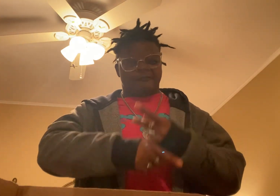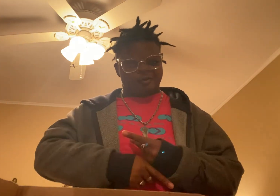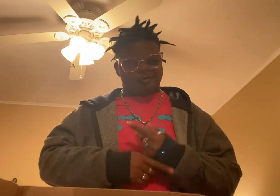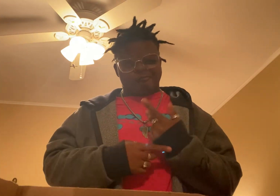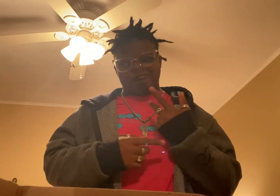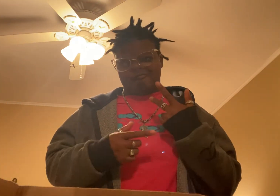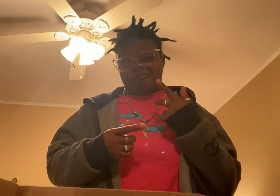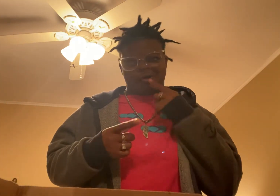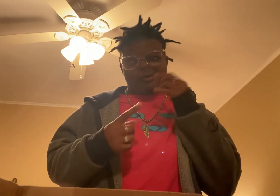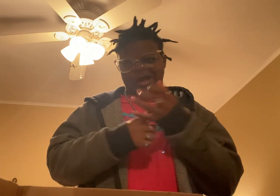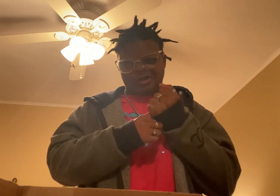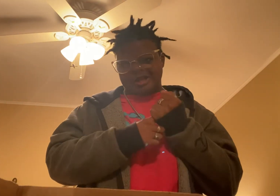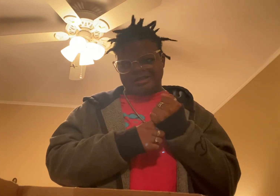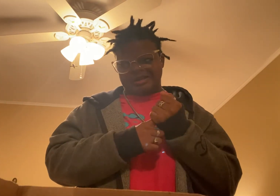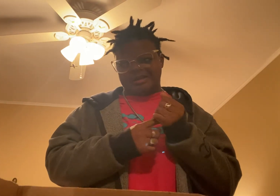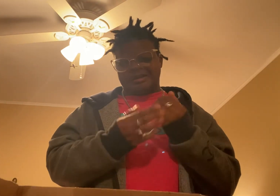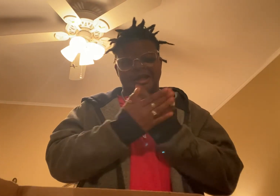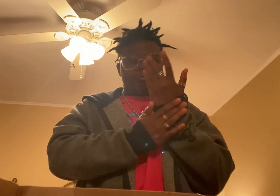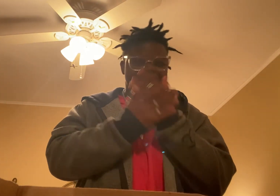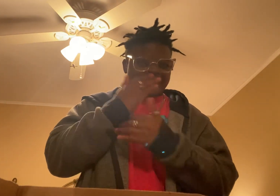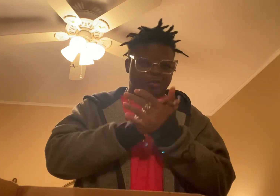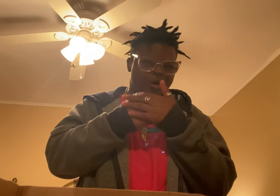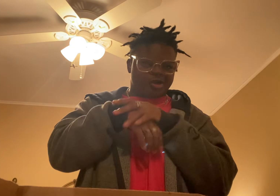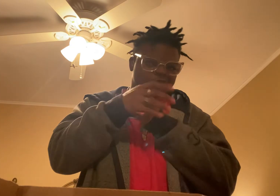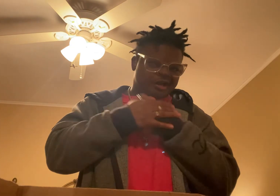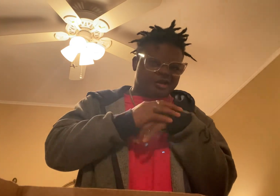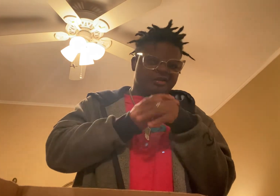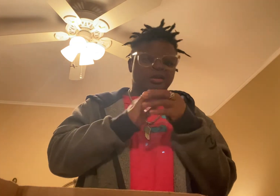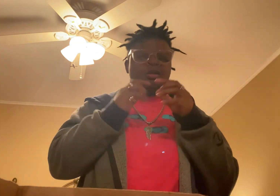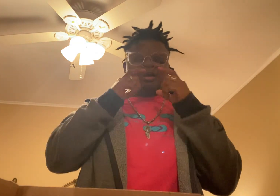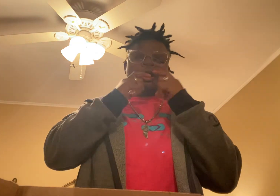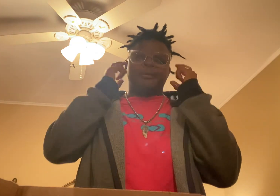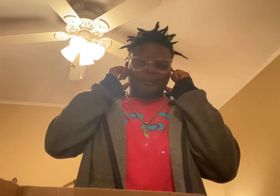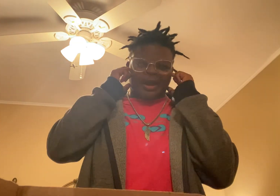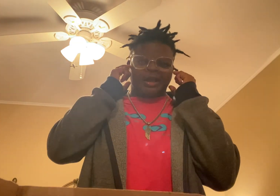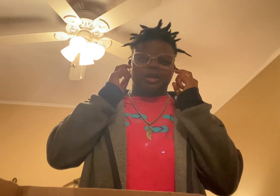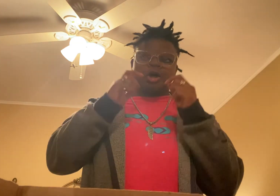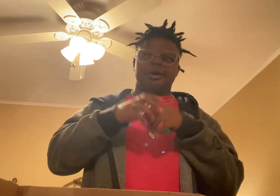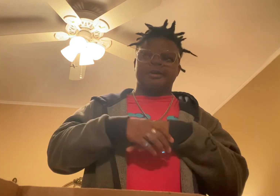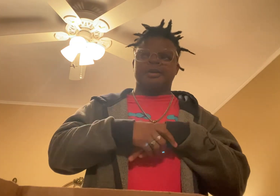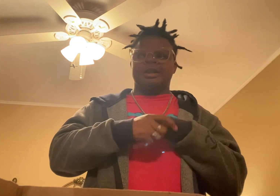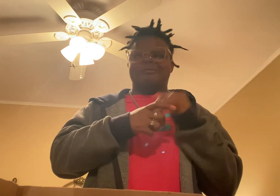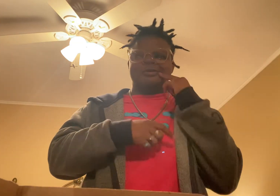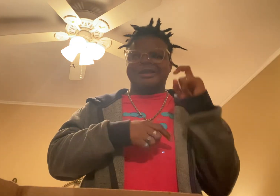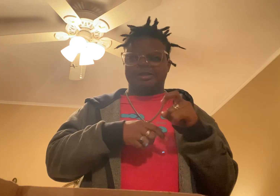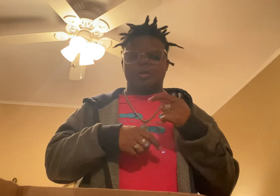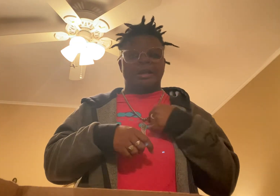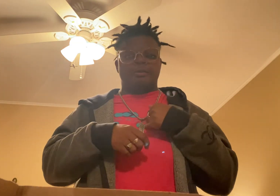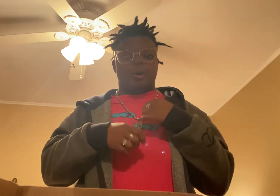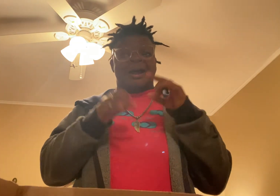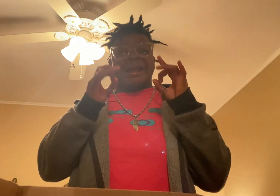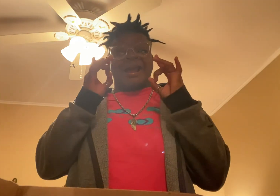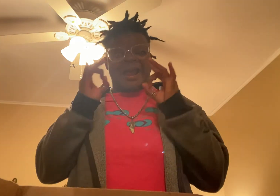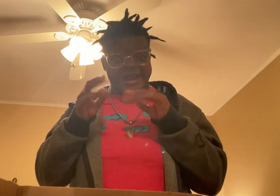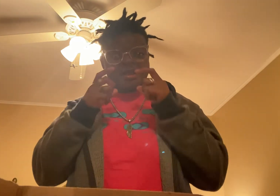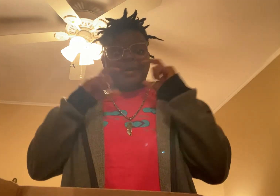careful. Don't catch anything. Wash your hands. Keep a mask on if you need to. Even though I hate the